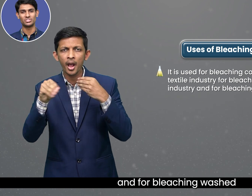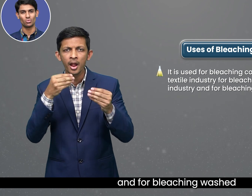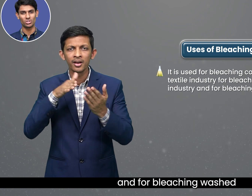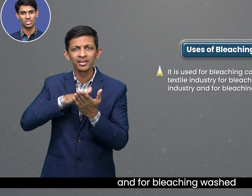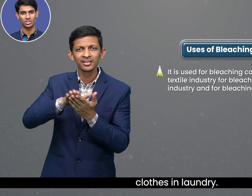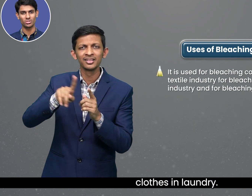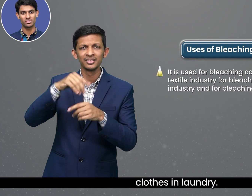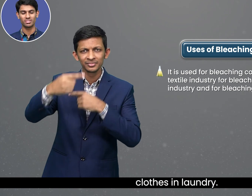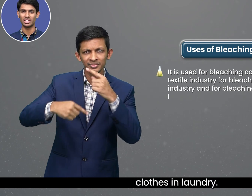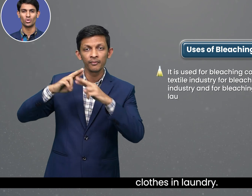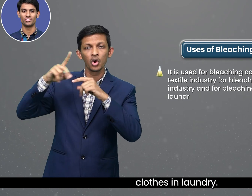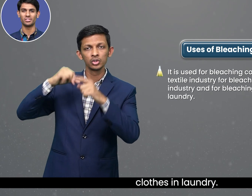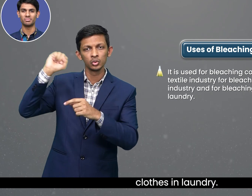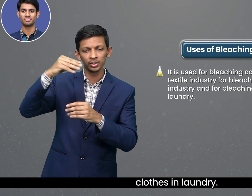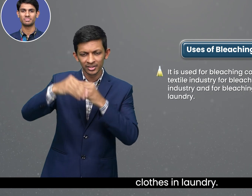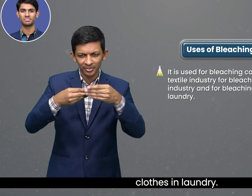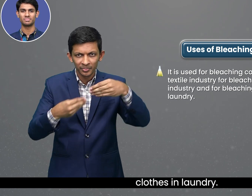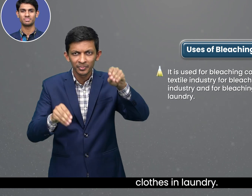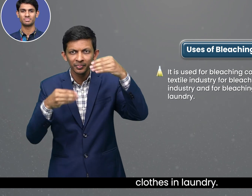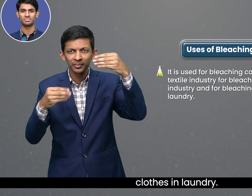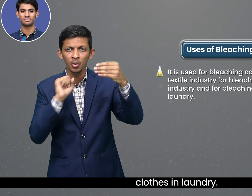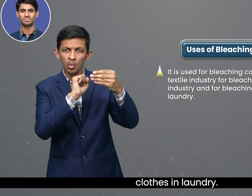for bleaching washing clothes in laundry.